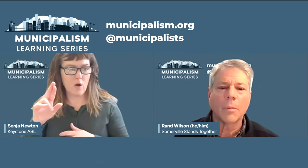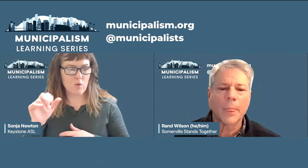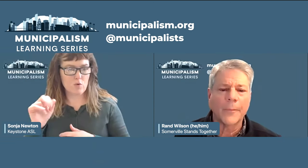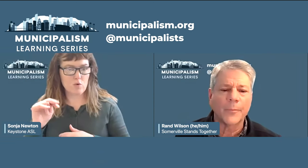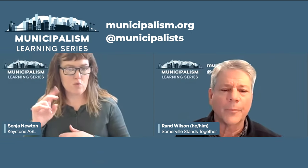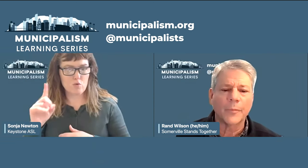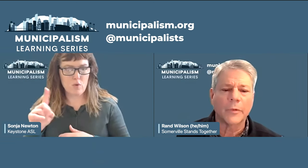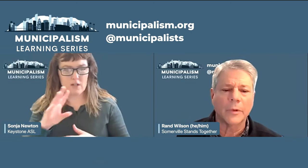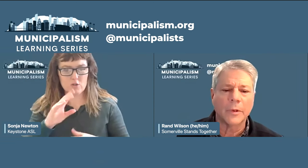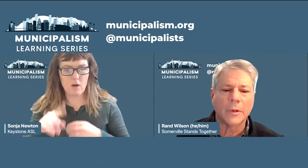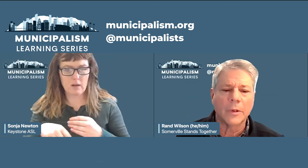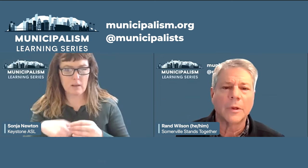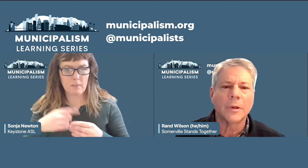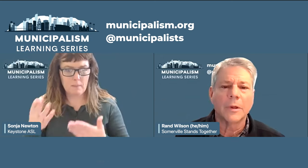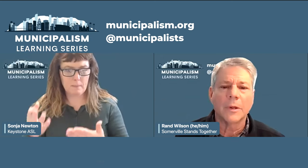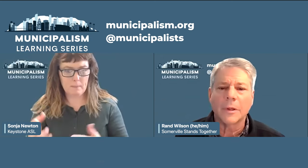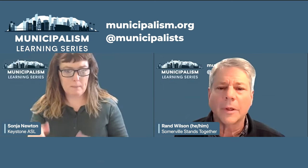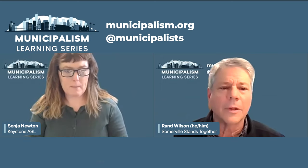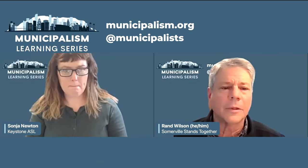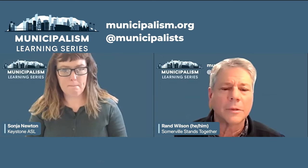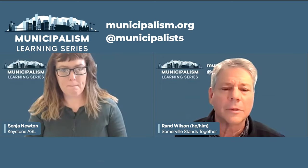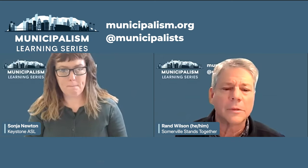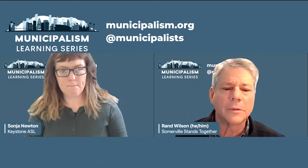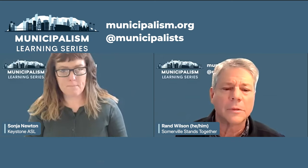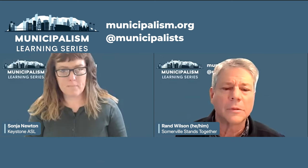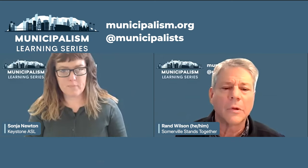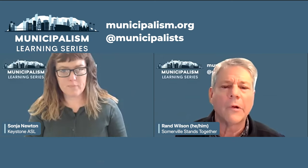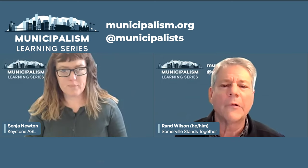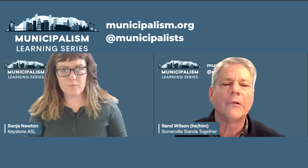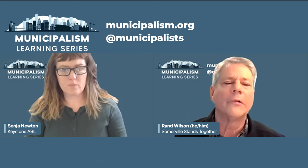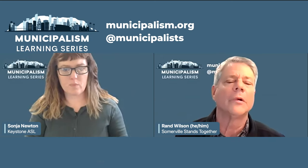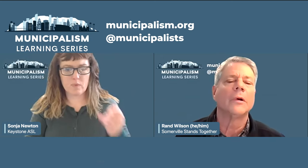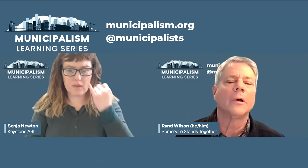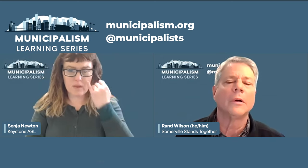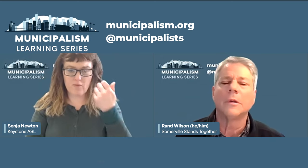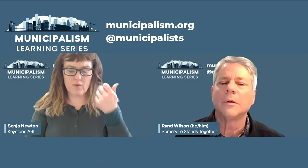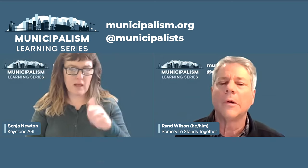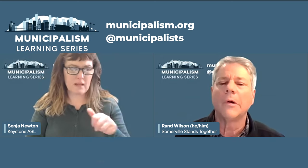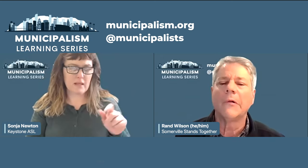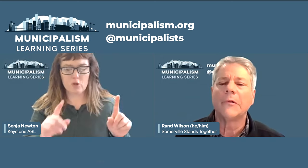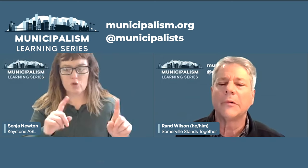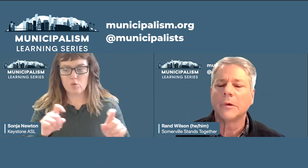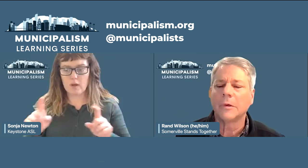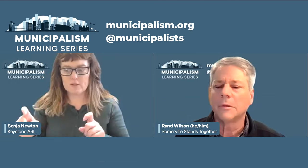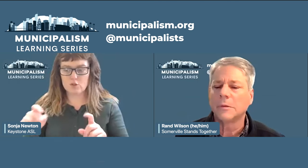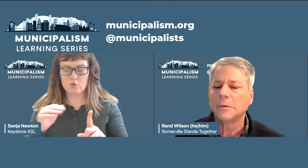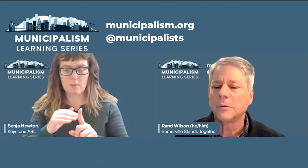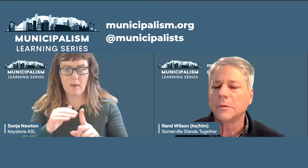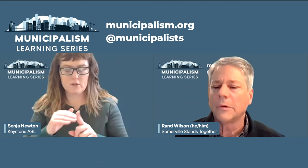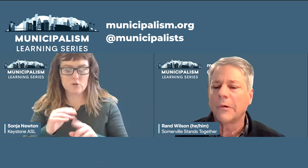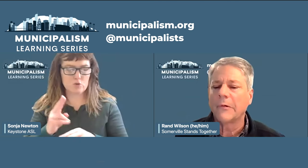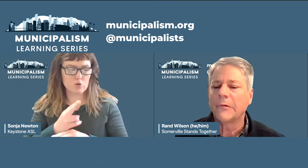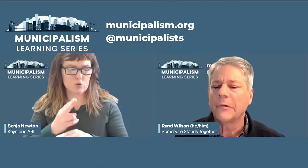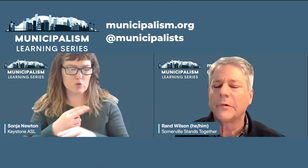his work with Somerville stands together oh and for those of you with questions this is just a quick reminder please use the Q&A